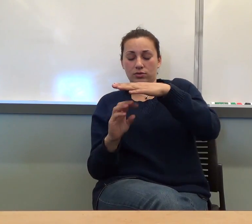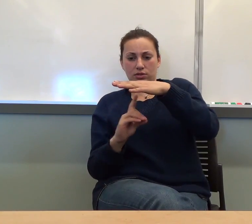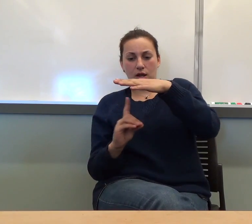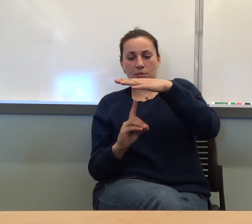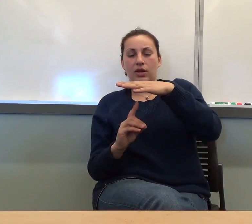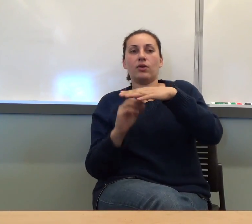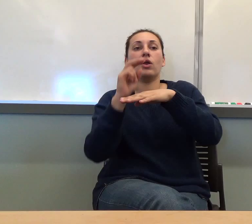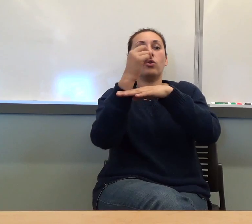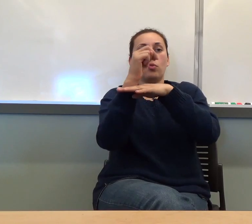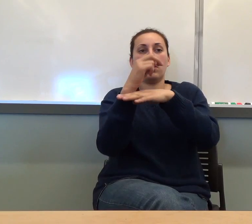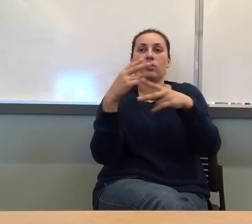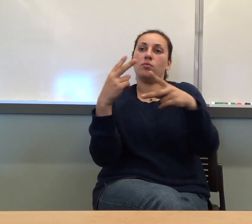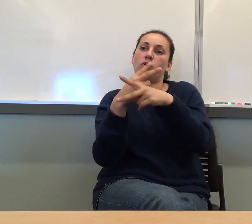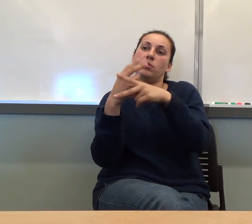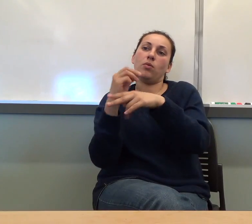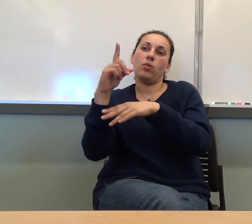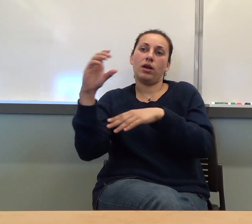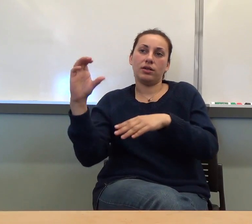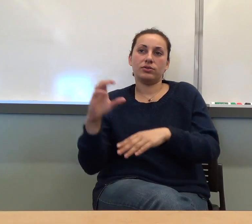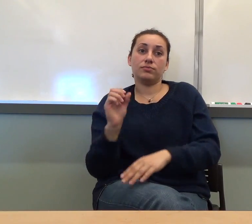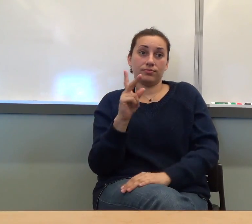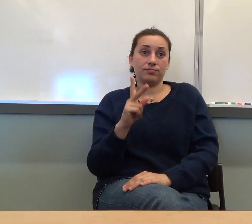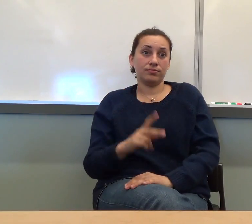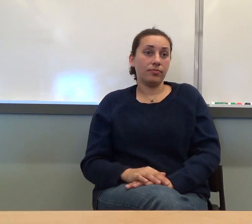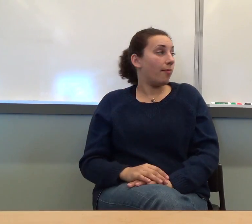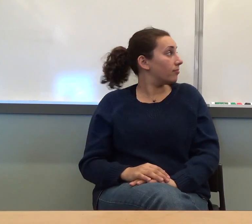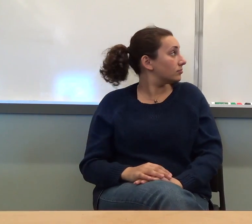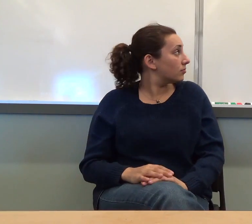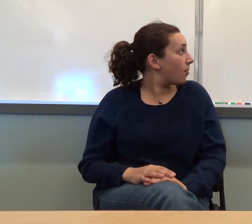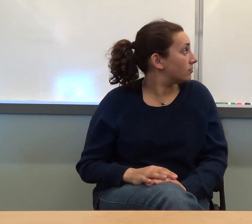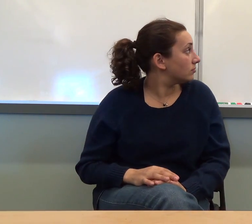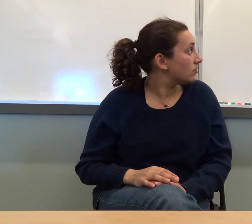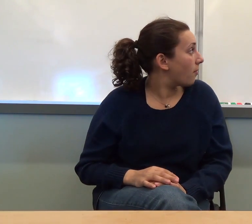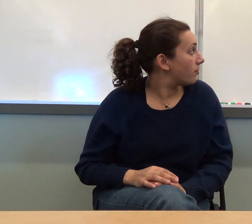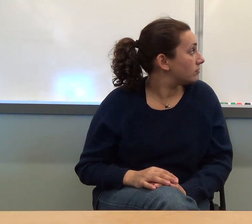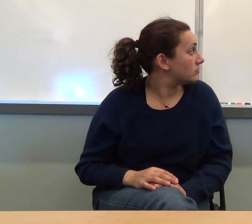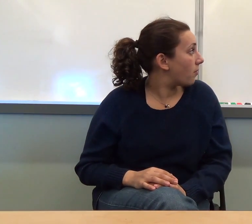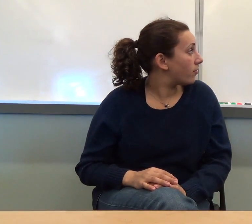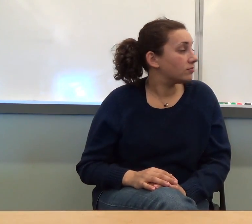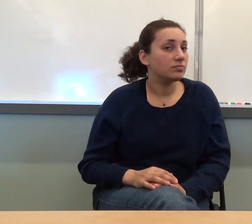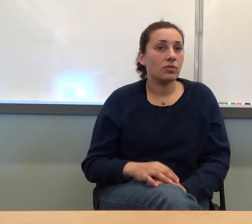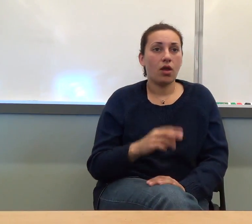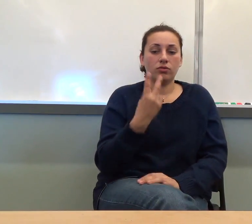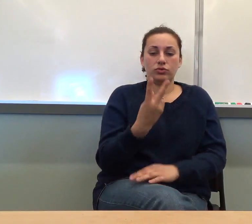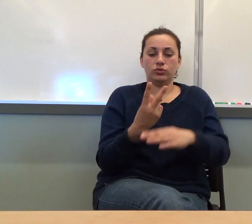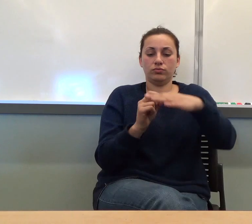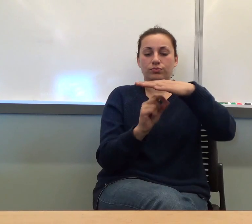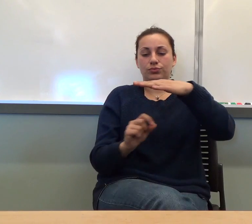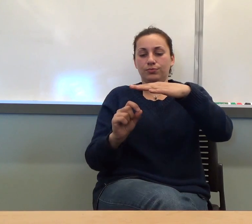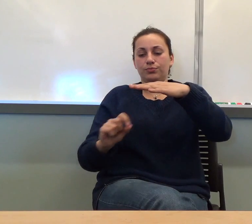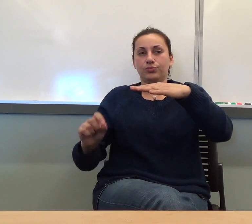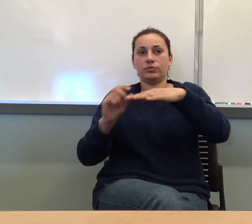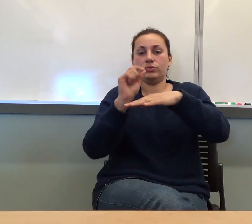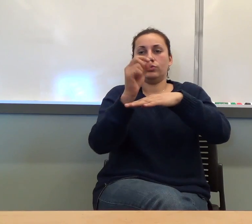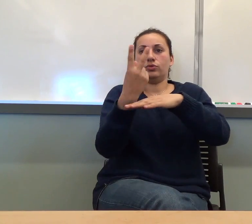So, got to do this. Okay, this goes over to the right, so does this, and you get 108 divided